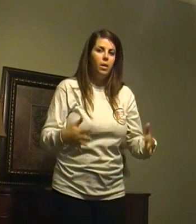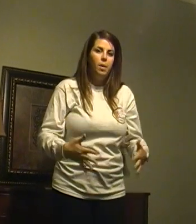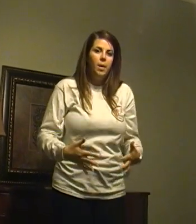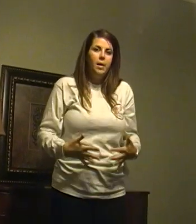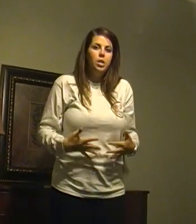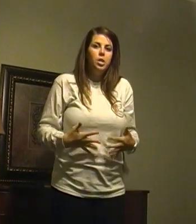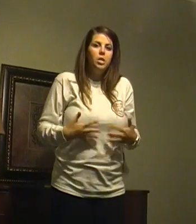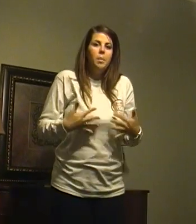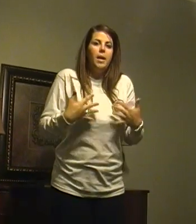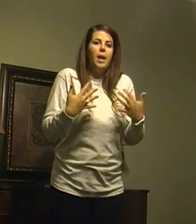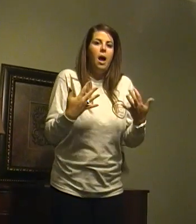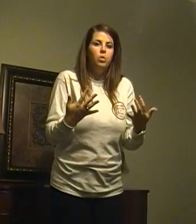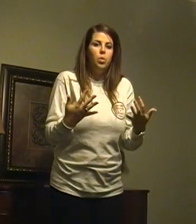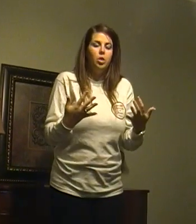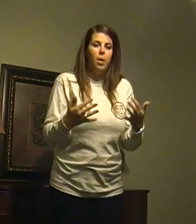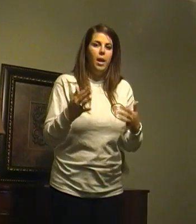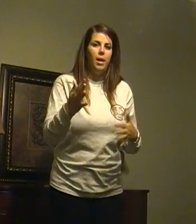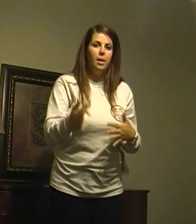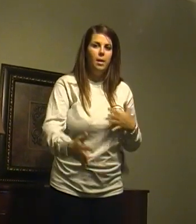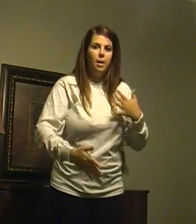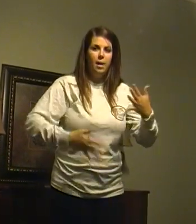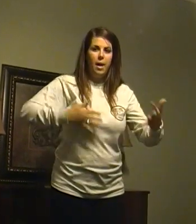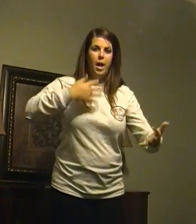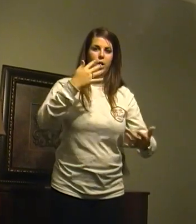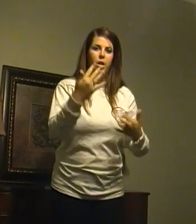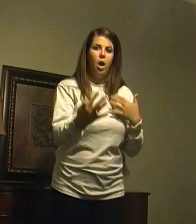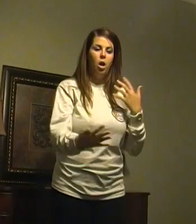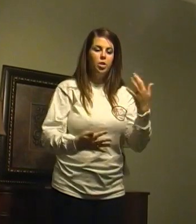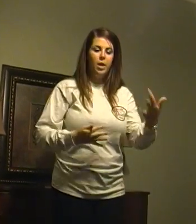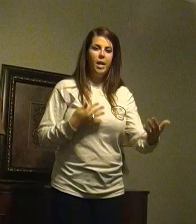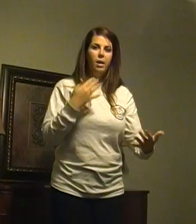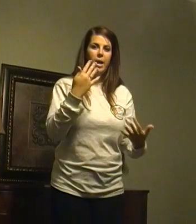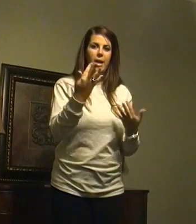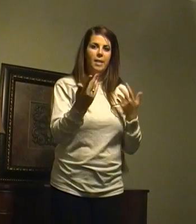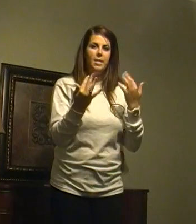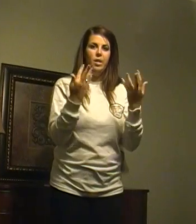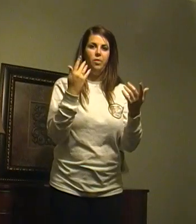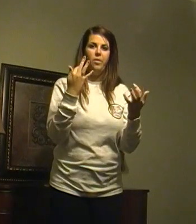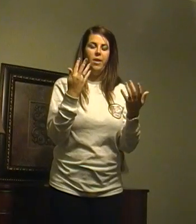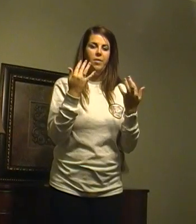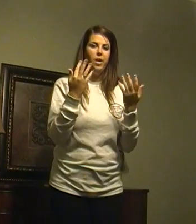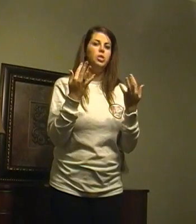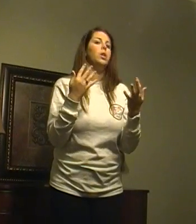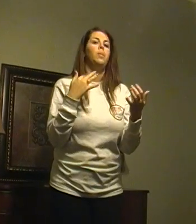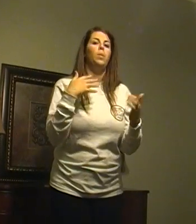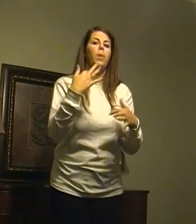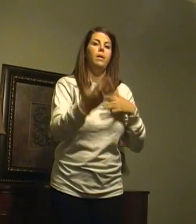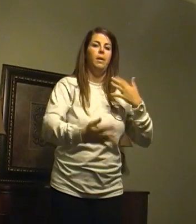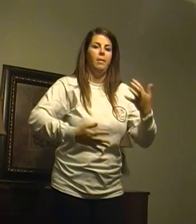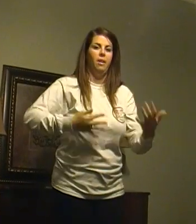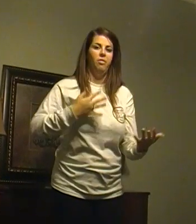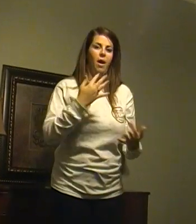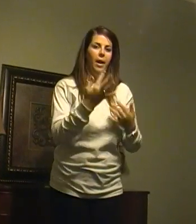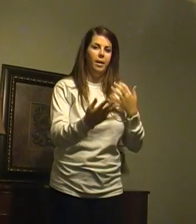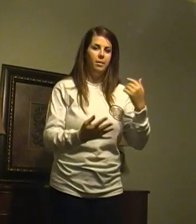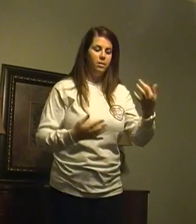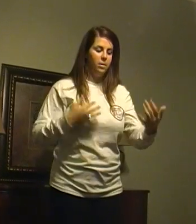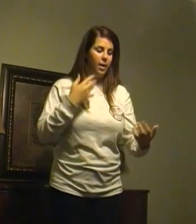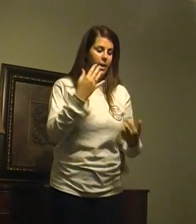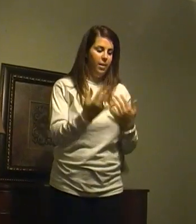come into your stomach and out towards your body. And you're going to alternate your hands, and your fingers are going to be wiggling like a fire. Okay, like